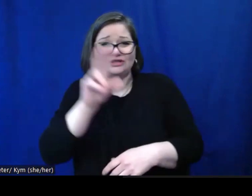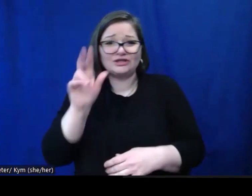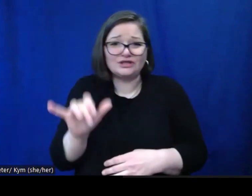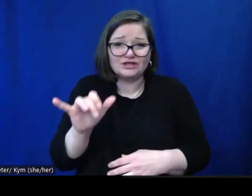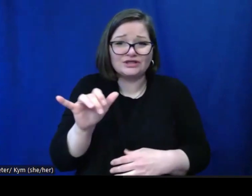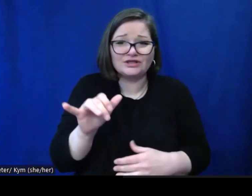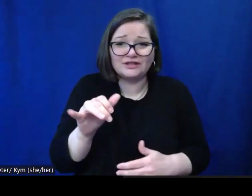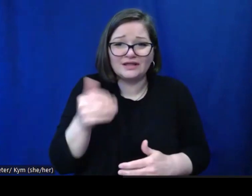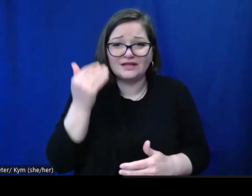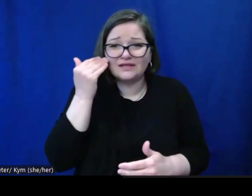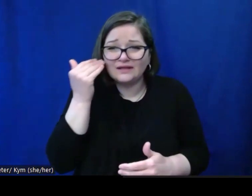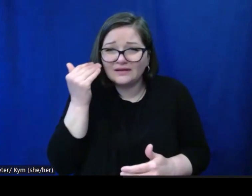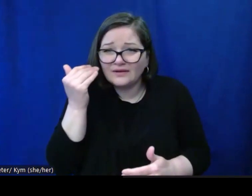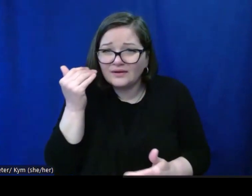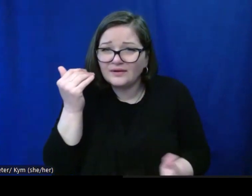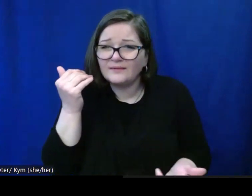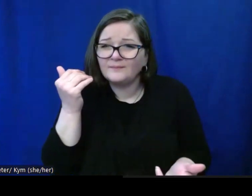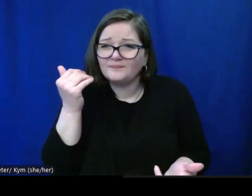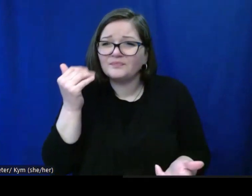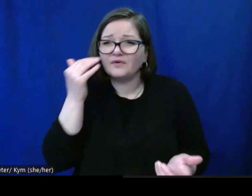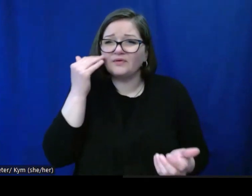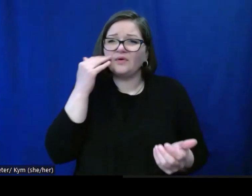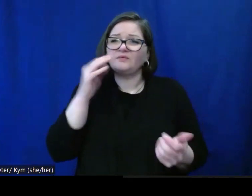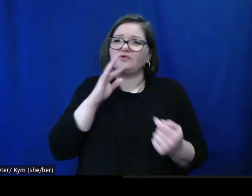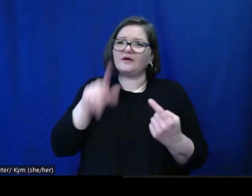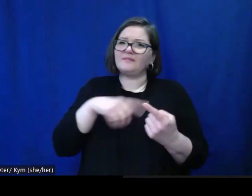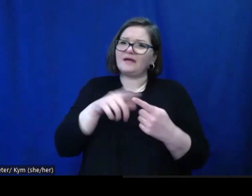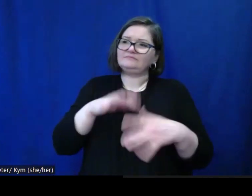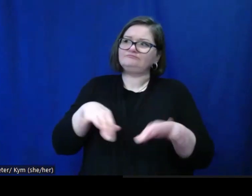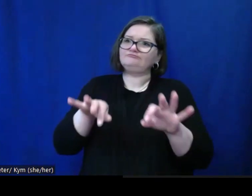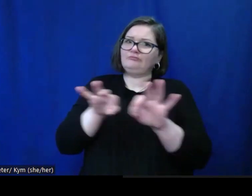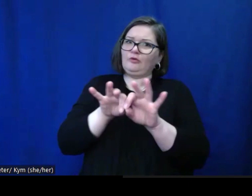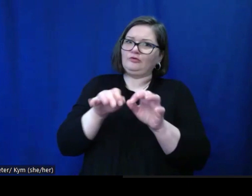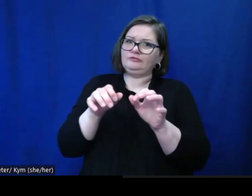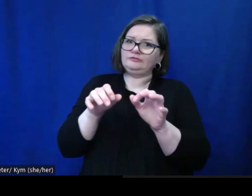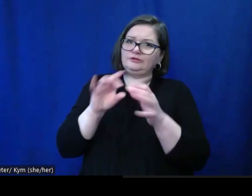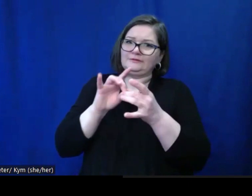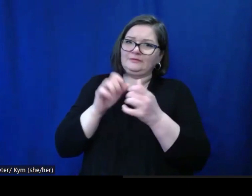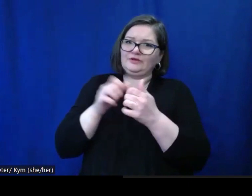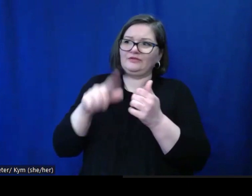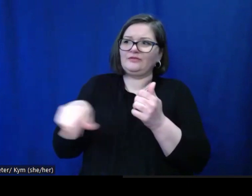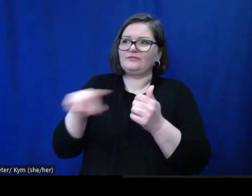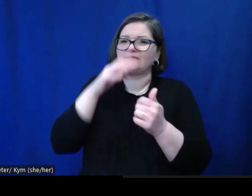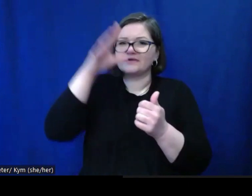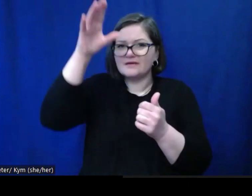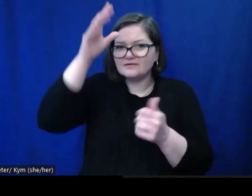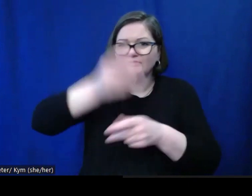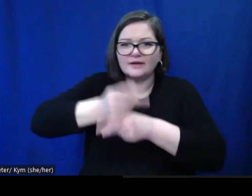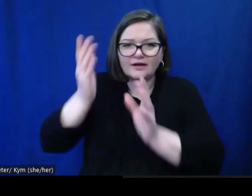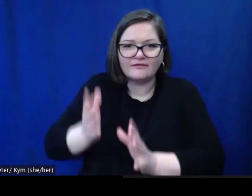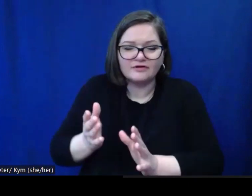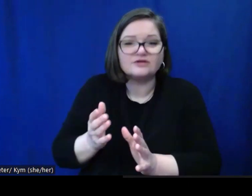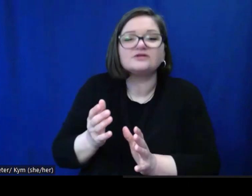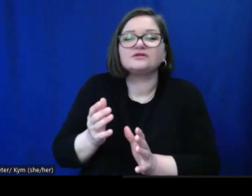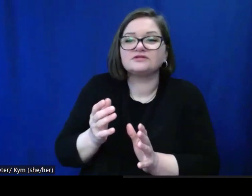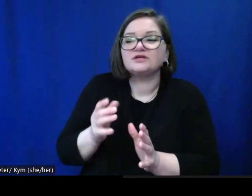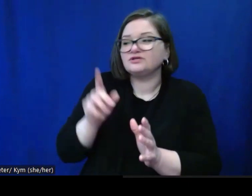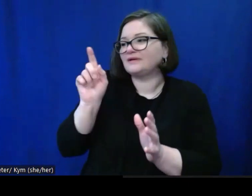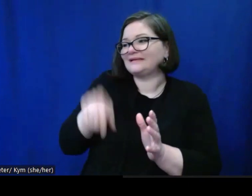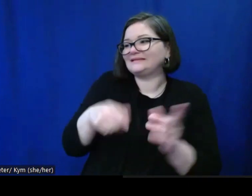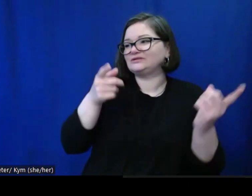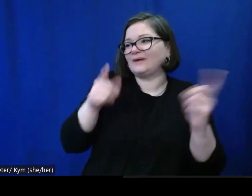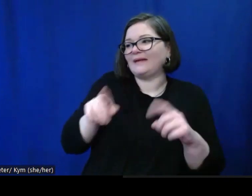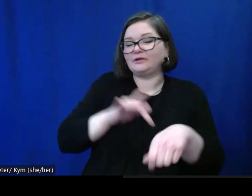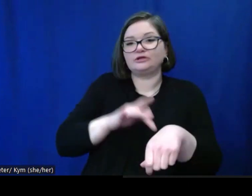daddies or caregivers or whoever's taking care of the child at that time. And so we have to do that early